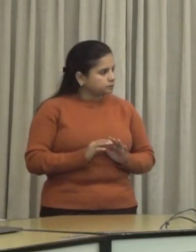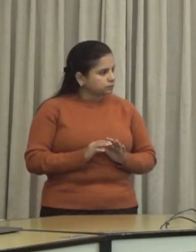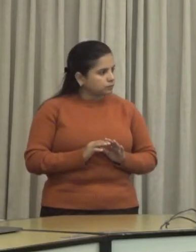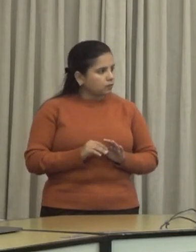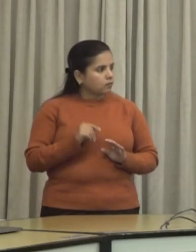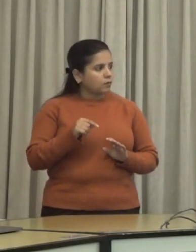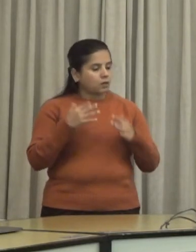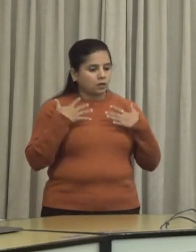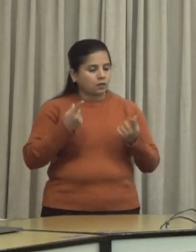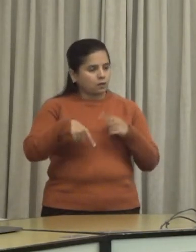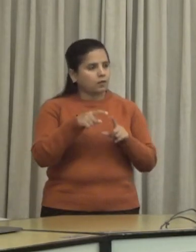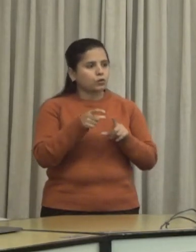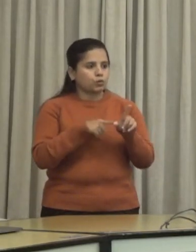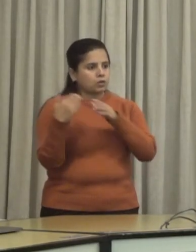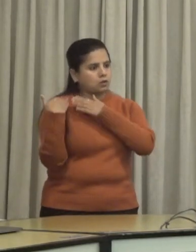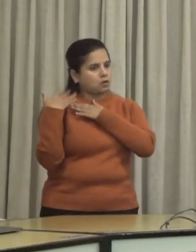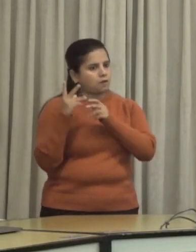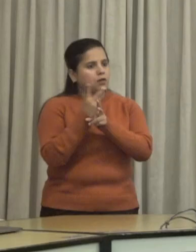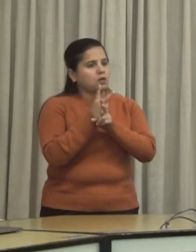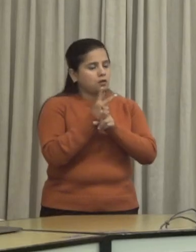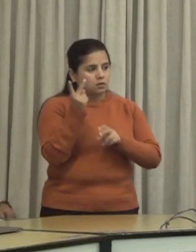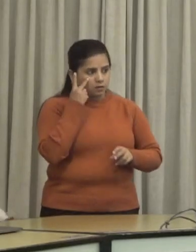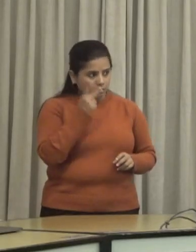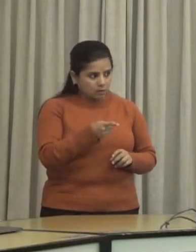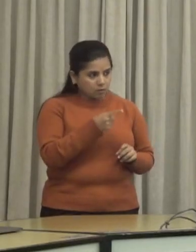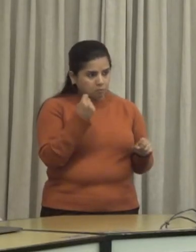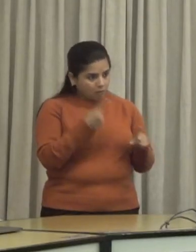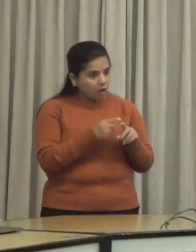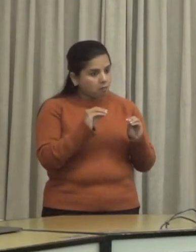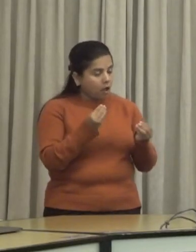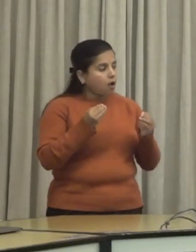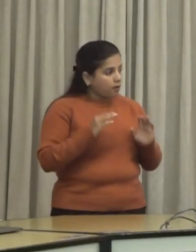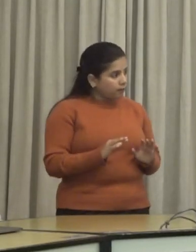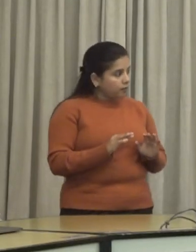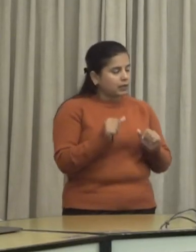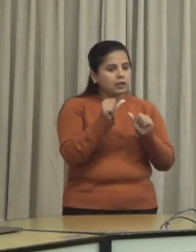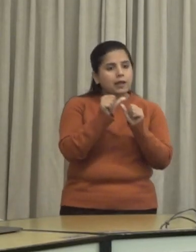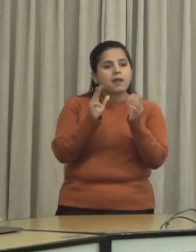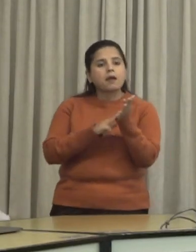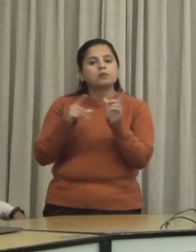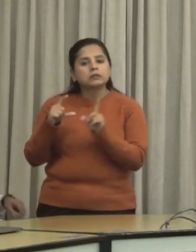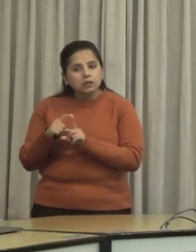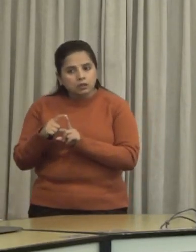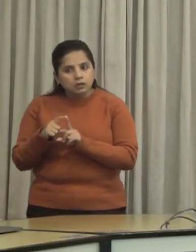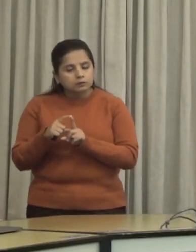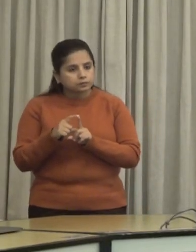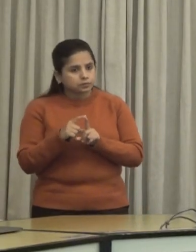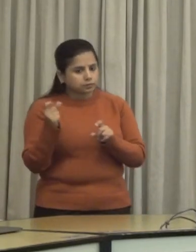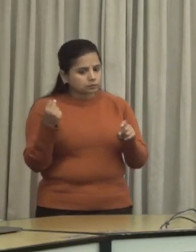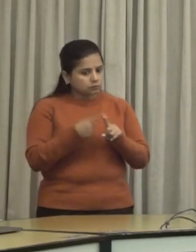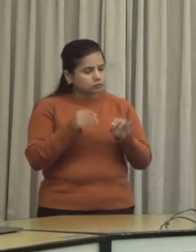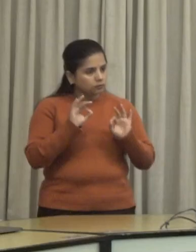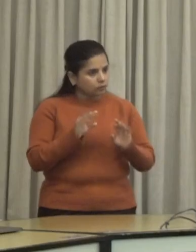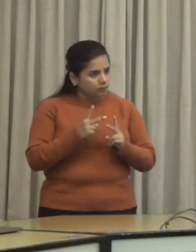The physician has a duty of care to see whether it sits well, you know, that AMD sits well